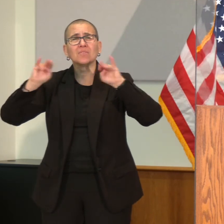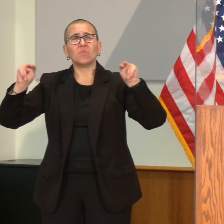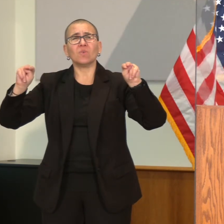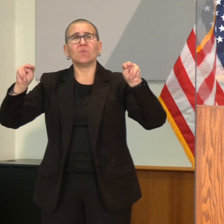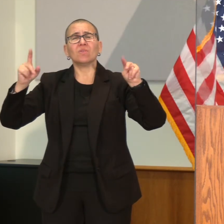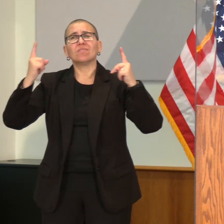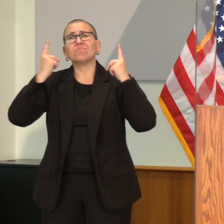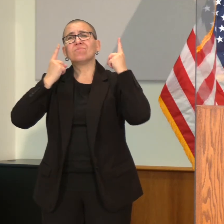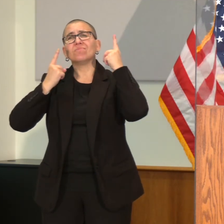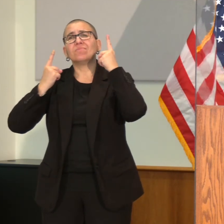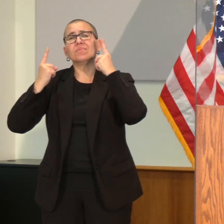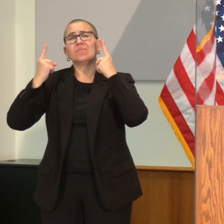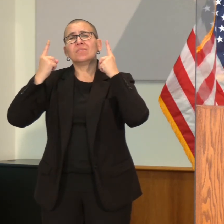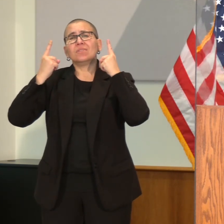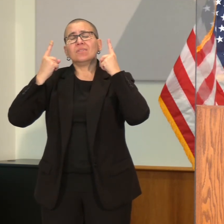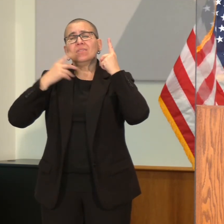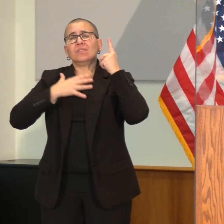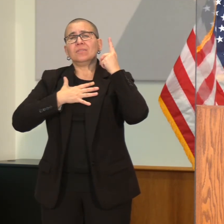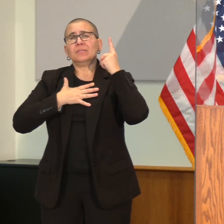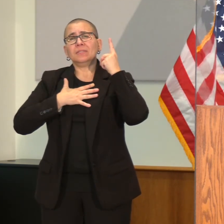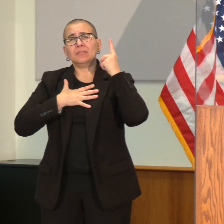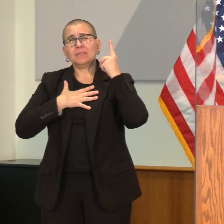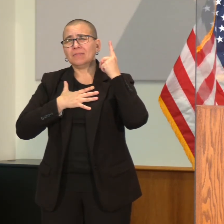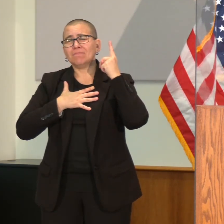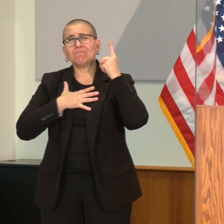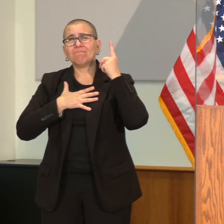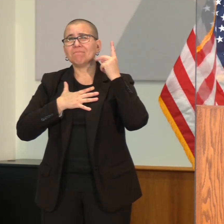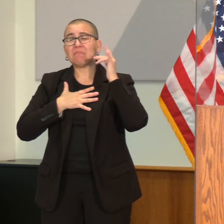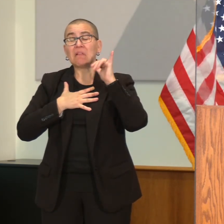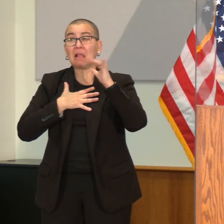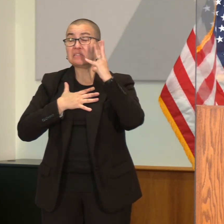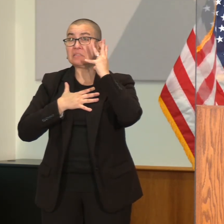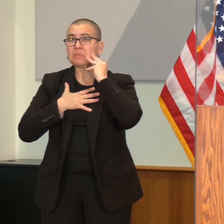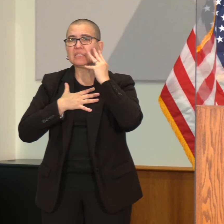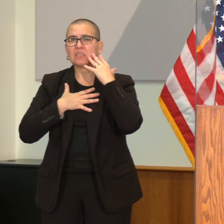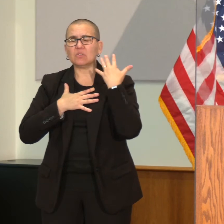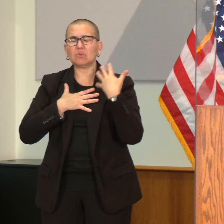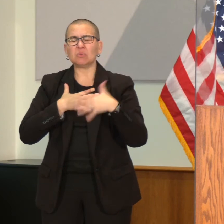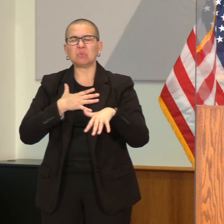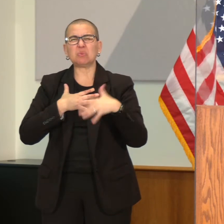I have never experienced the knots in my stomach